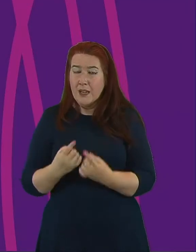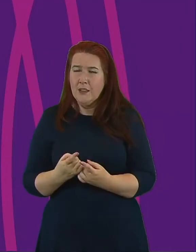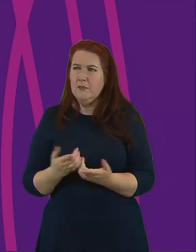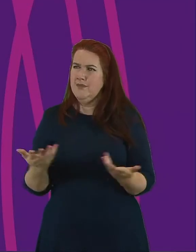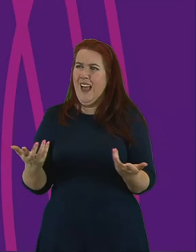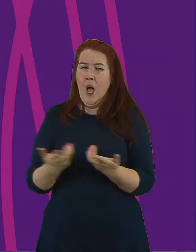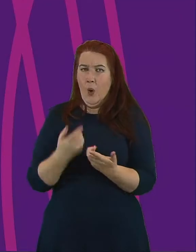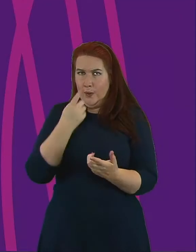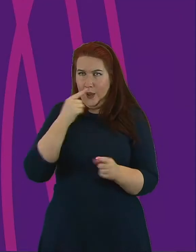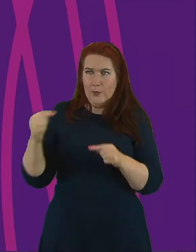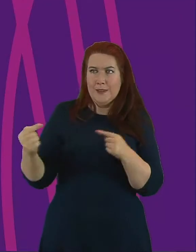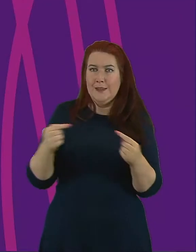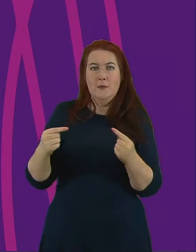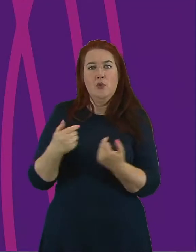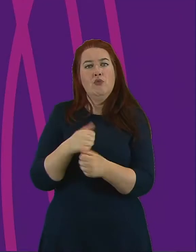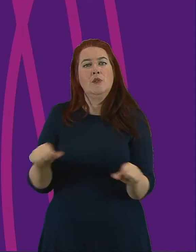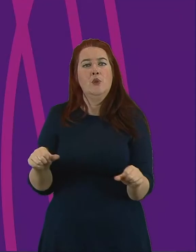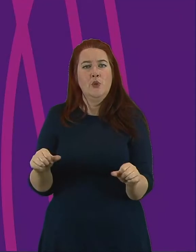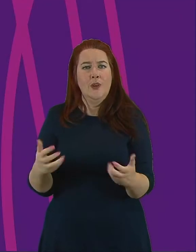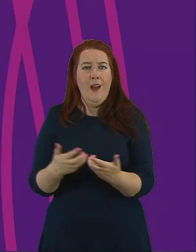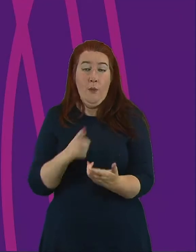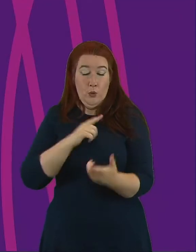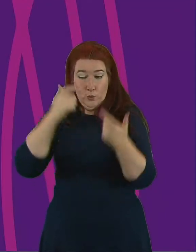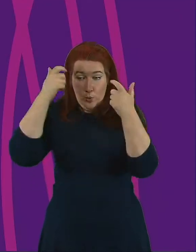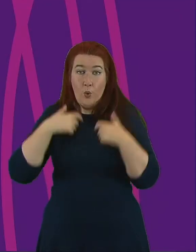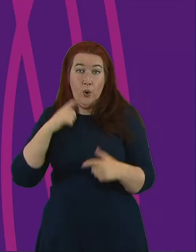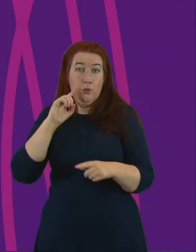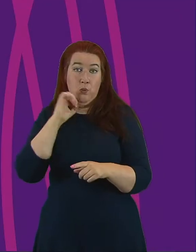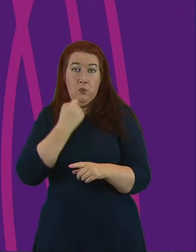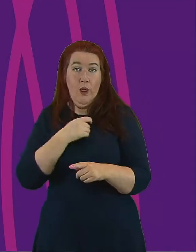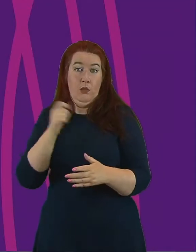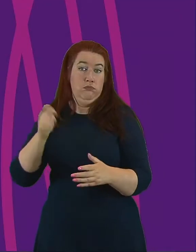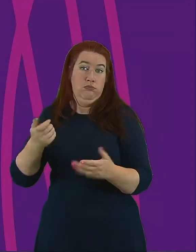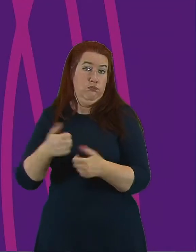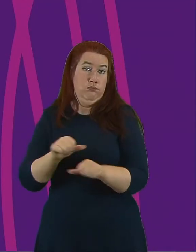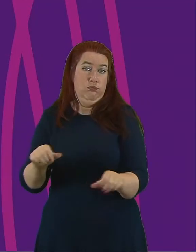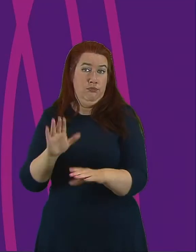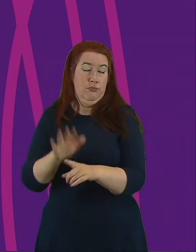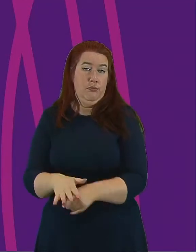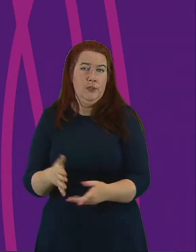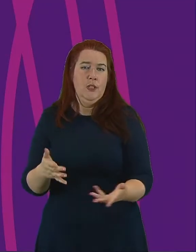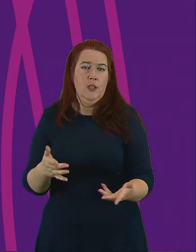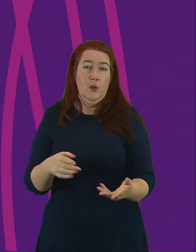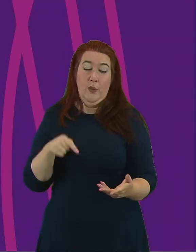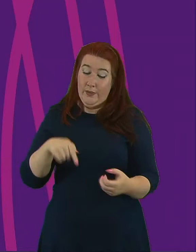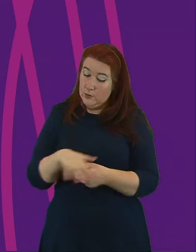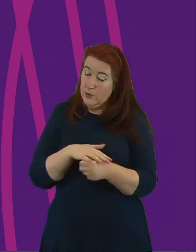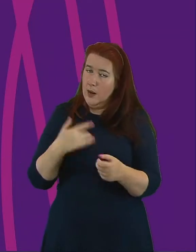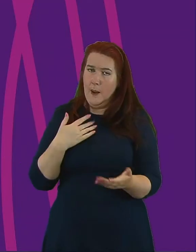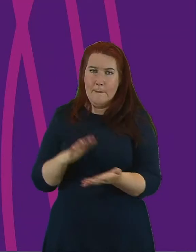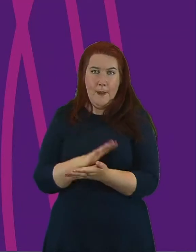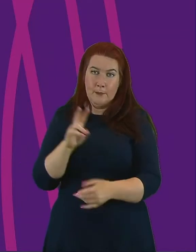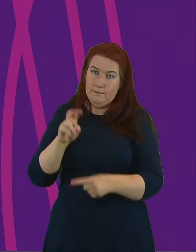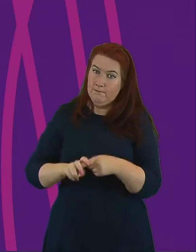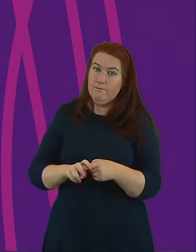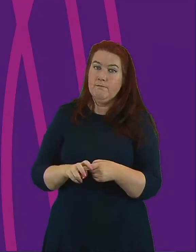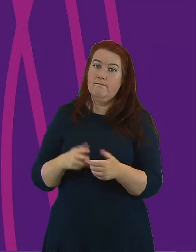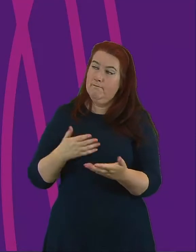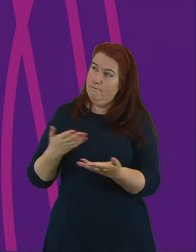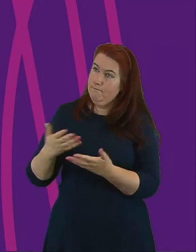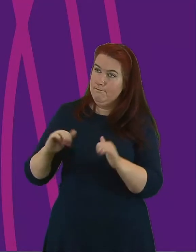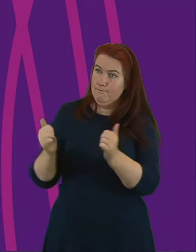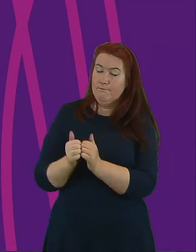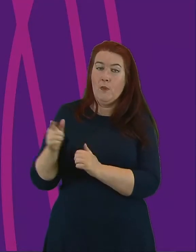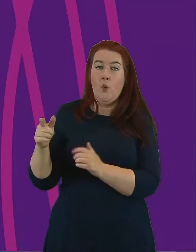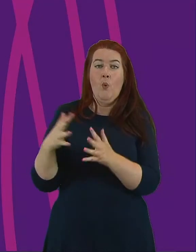dispute resolution procedure, because it will be overruled by the courts. So in these circumstances, I am happy to say, and to make common cause with Willie Rennie on this, if